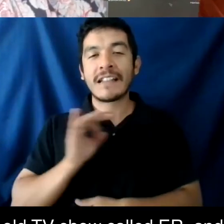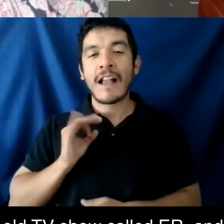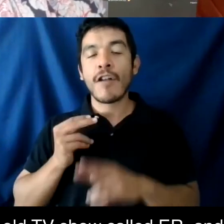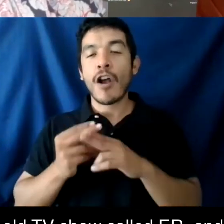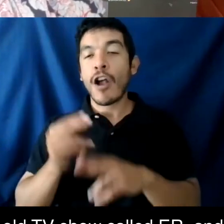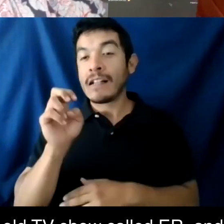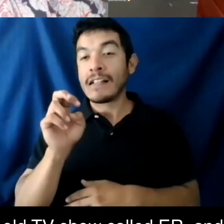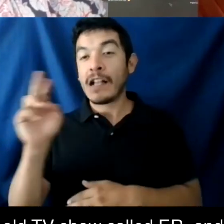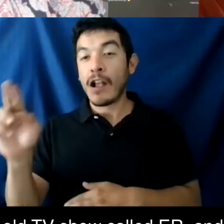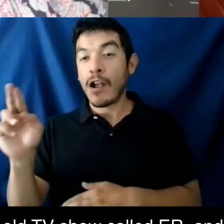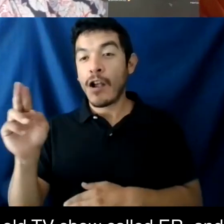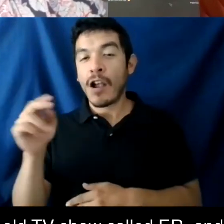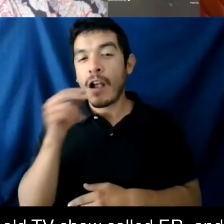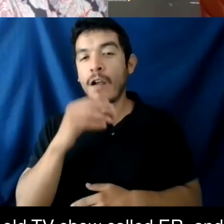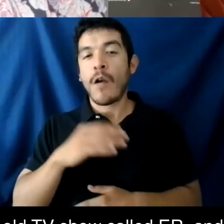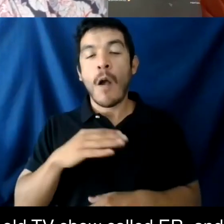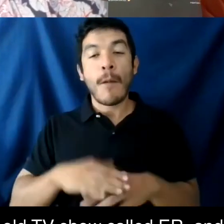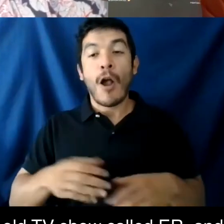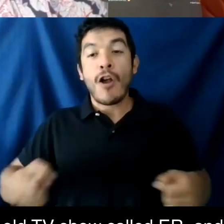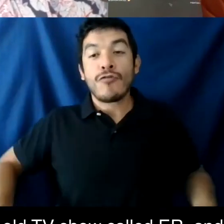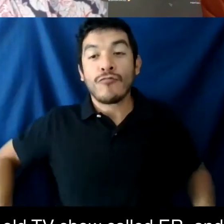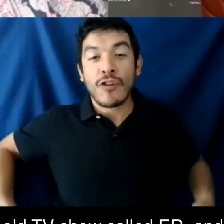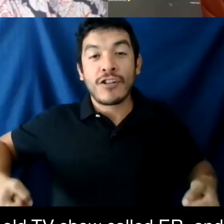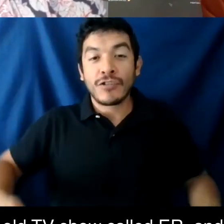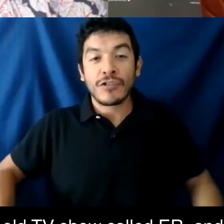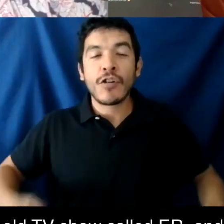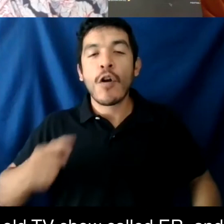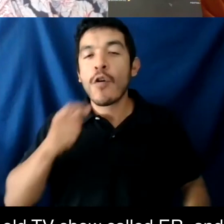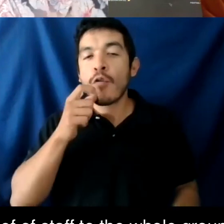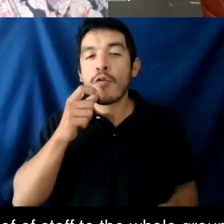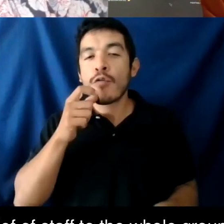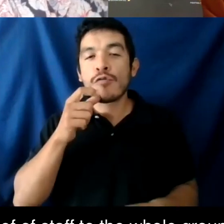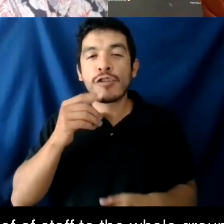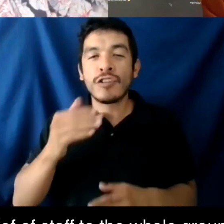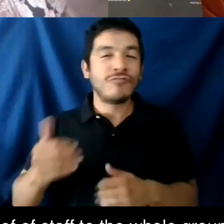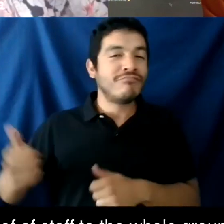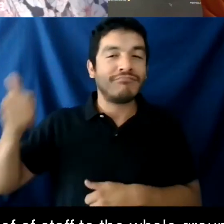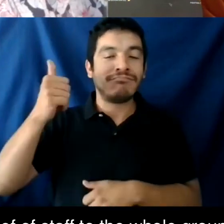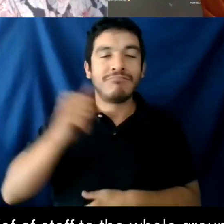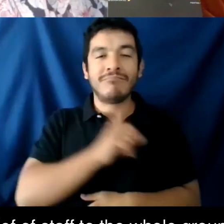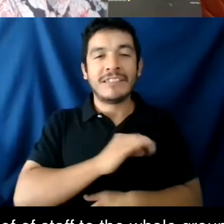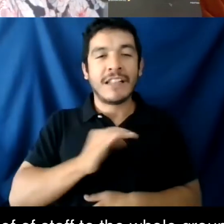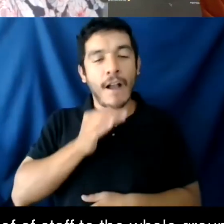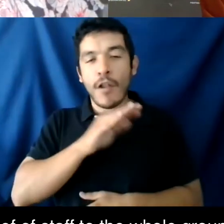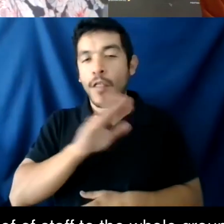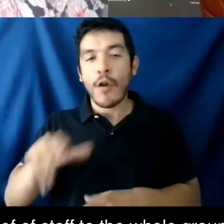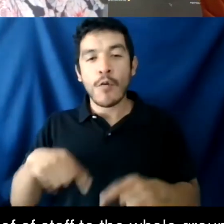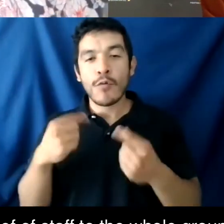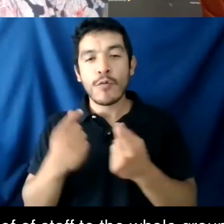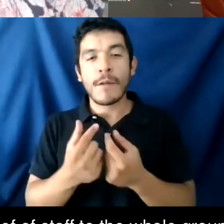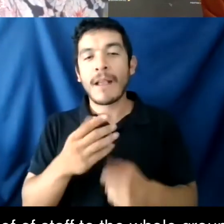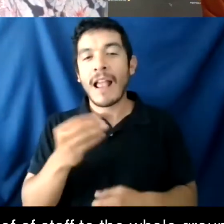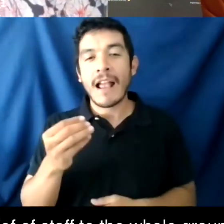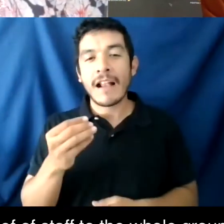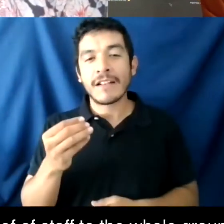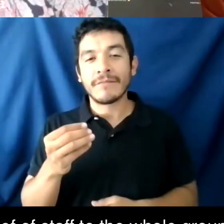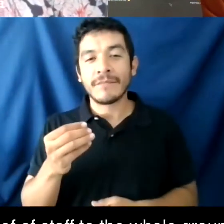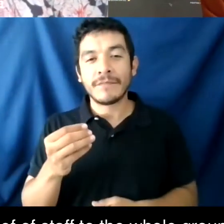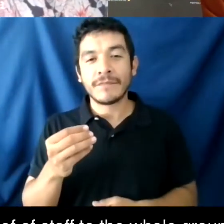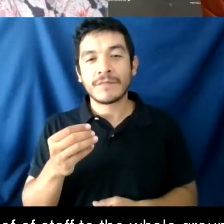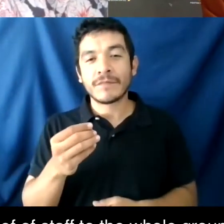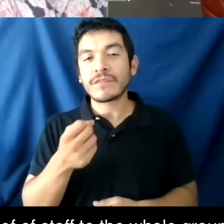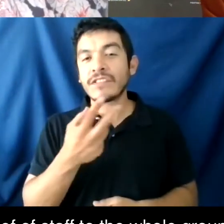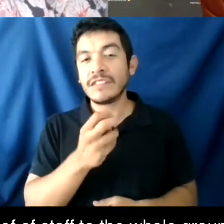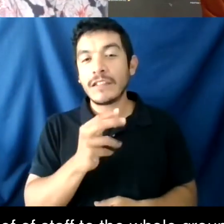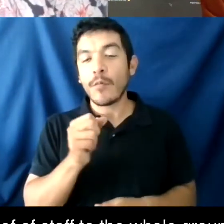ER, and it's a woman on crutches who was the chief of staff to the whole group, and she